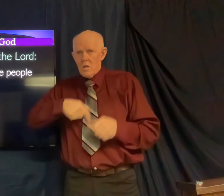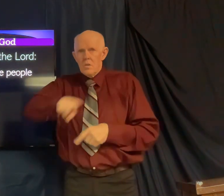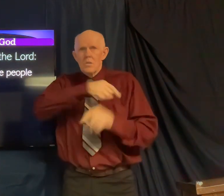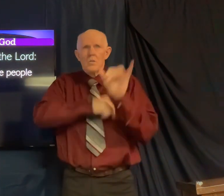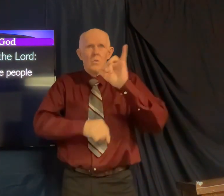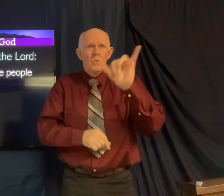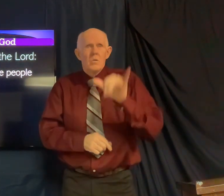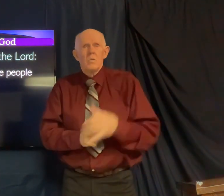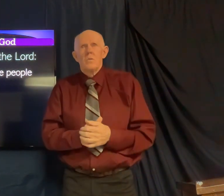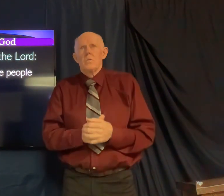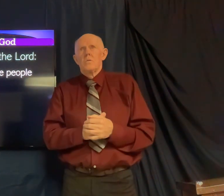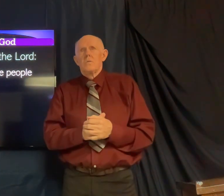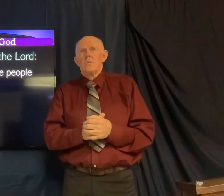Jesus Christ is with us too,